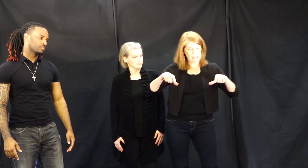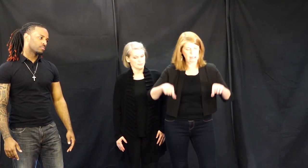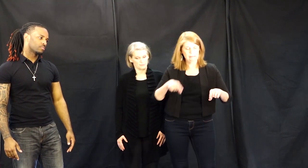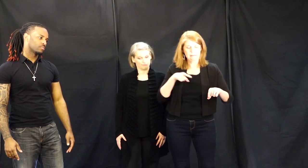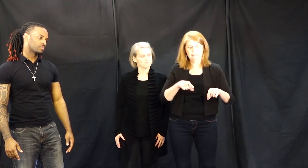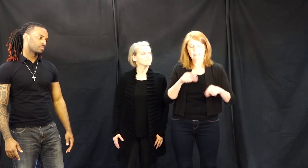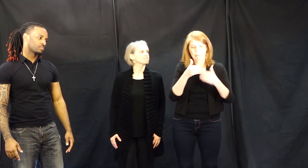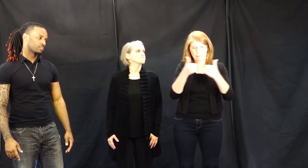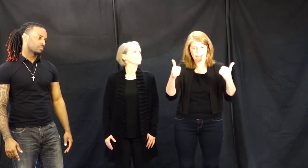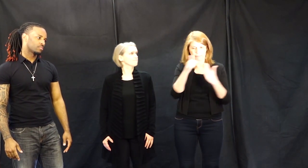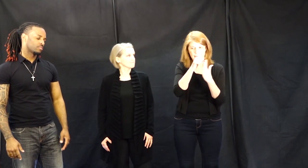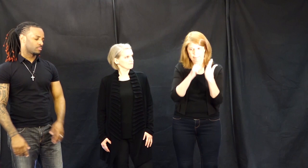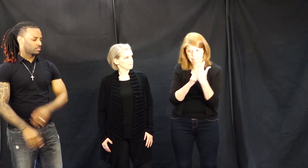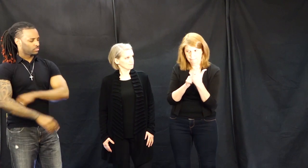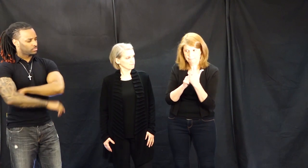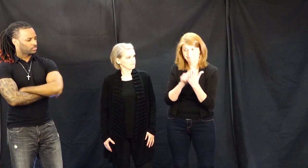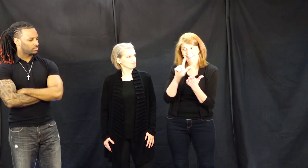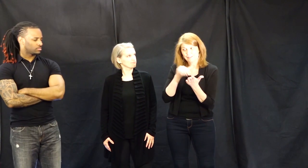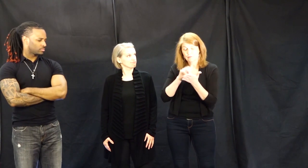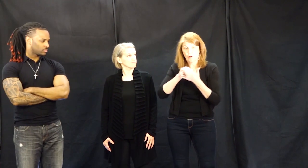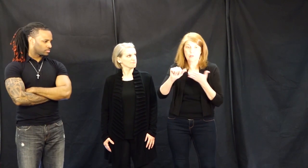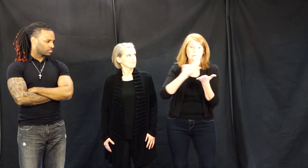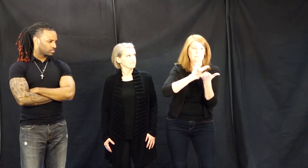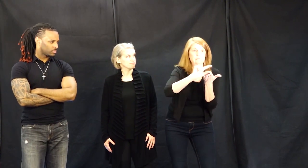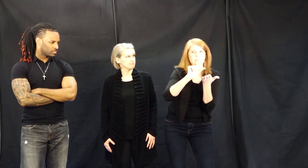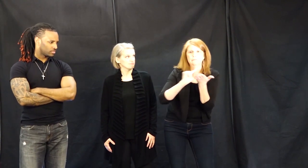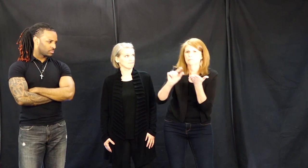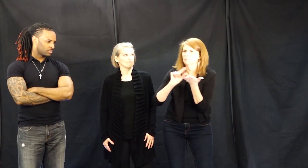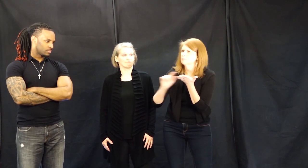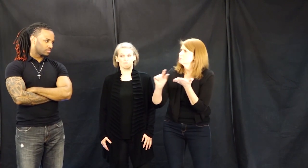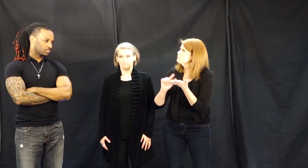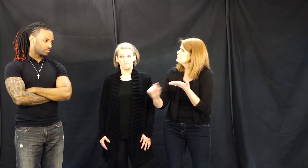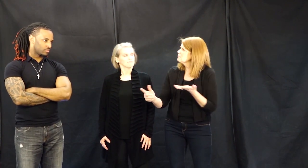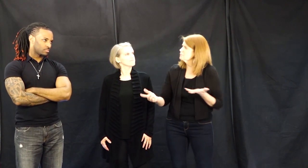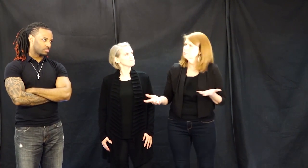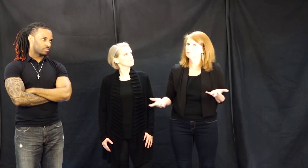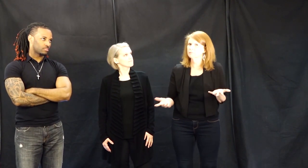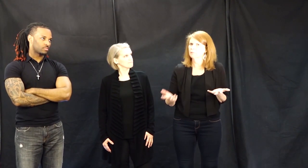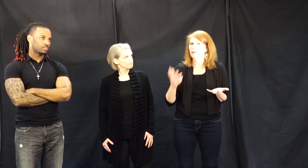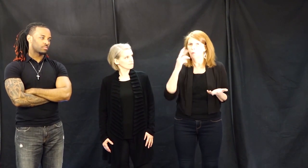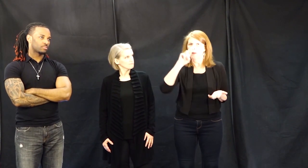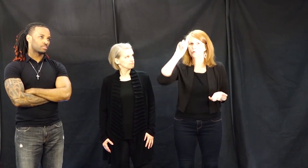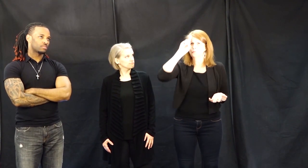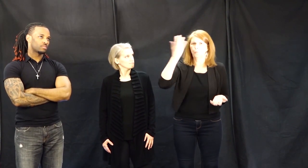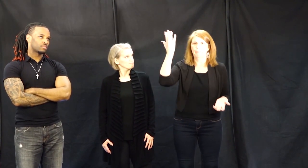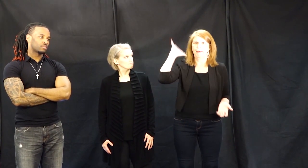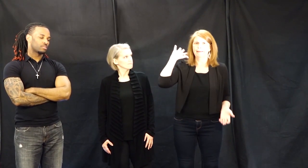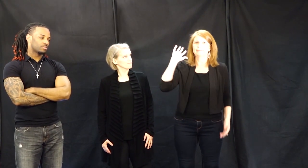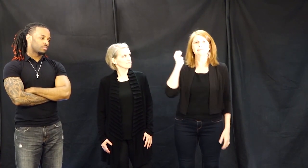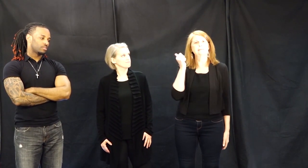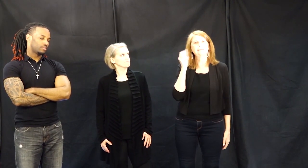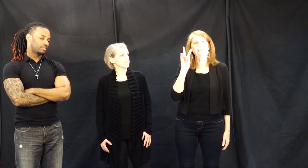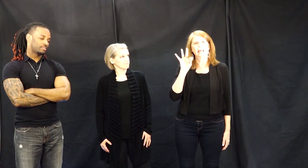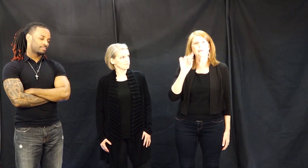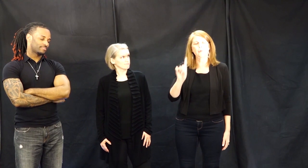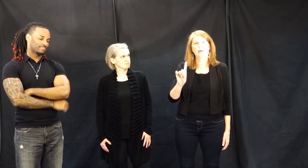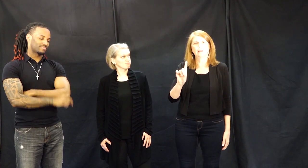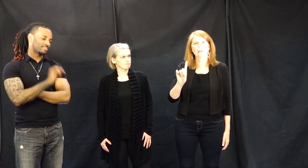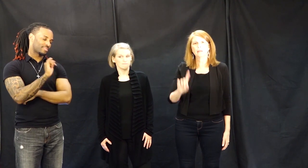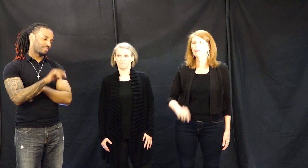from separate accounts. Almost $1,000 paid in different amounts to a Mr. James Reynolds way back in 1791. Is that